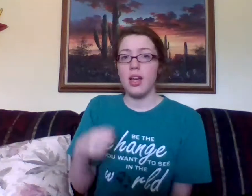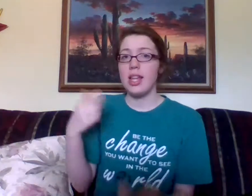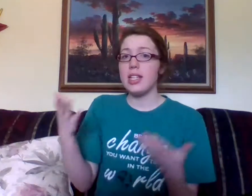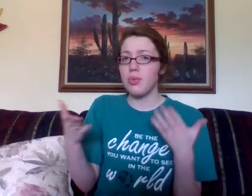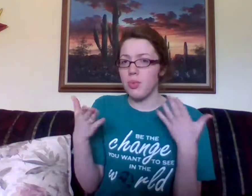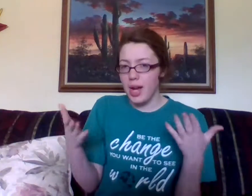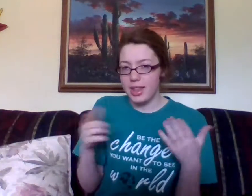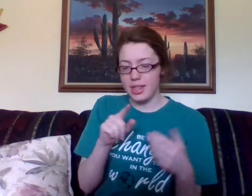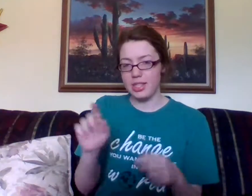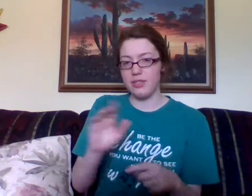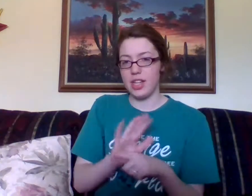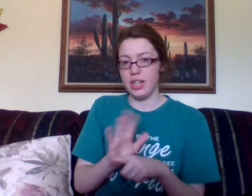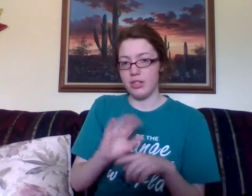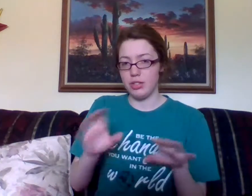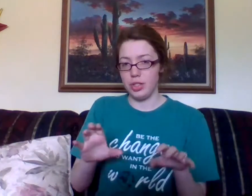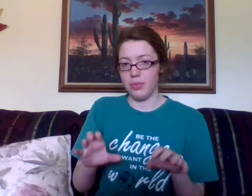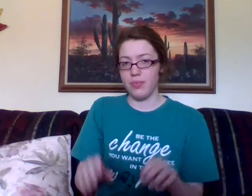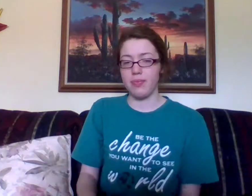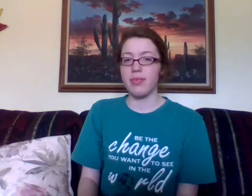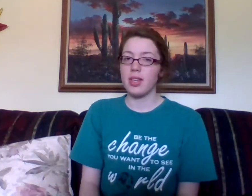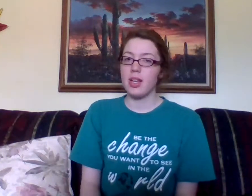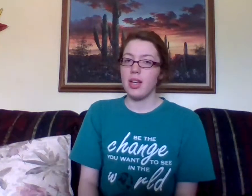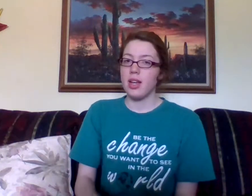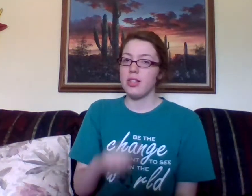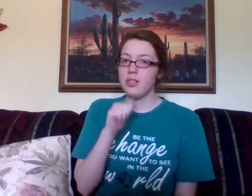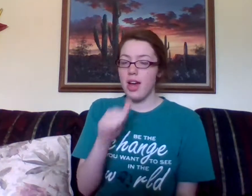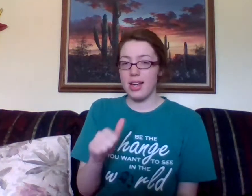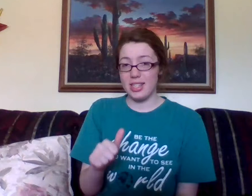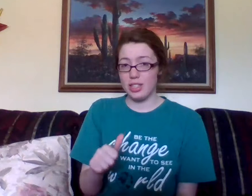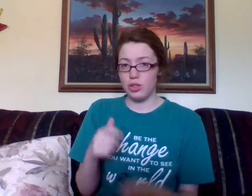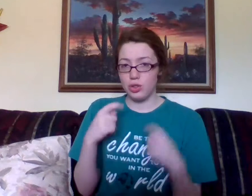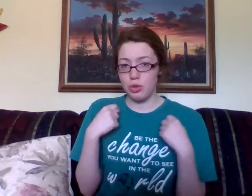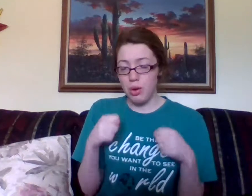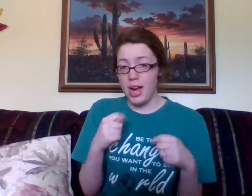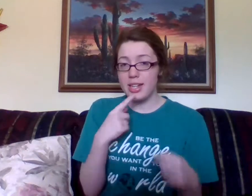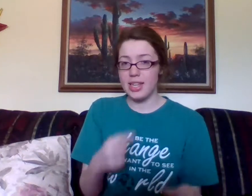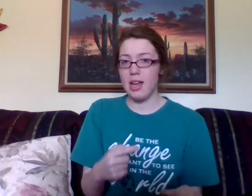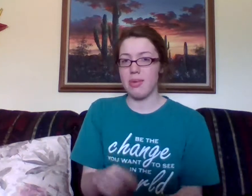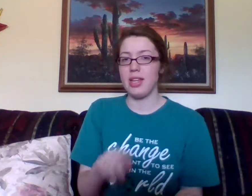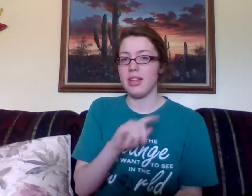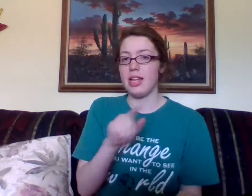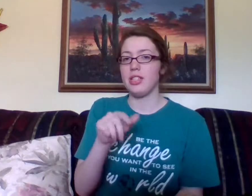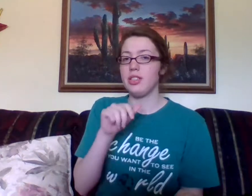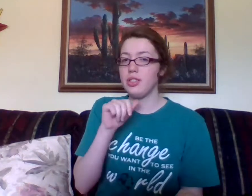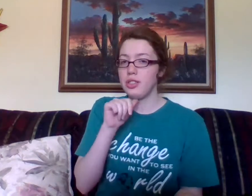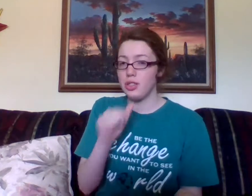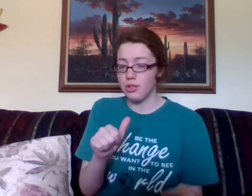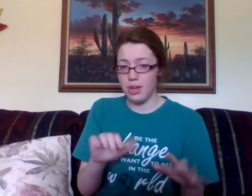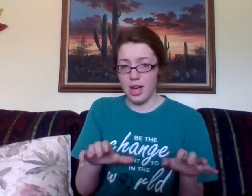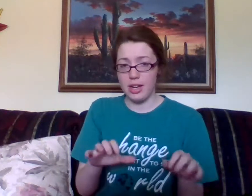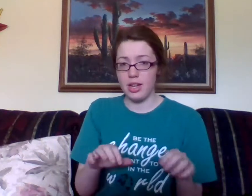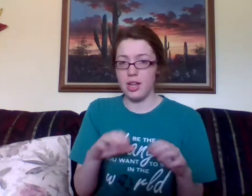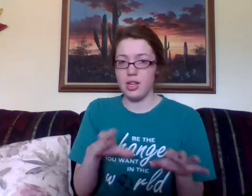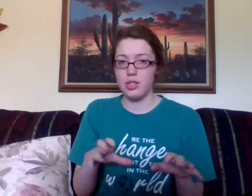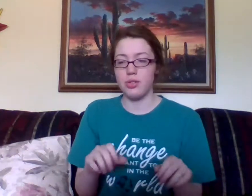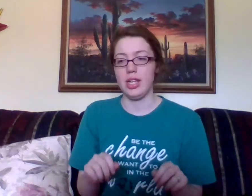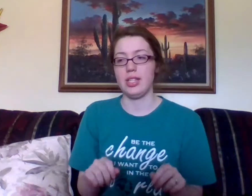That is what these videos do. Do not try to tell me they do not do